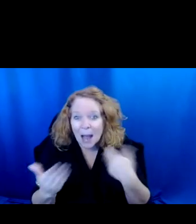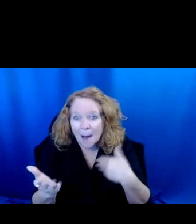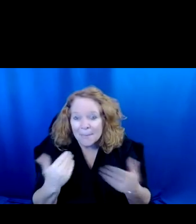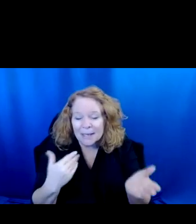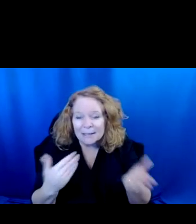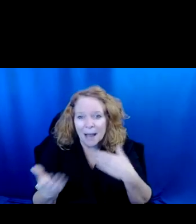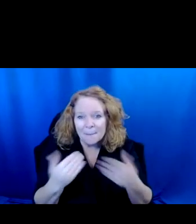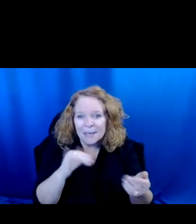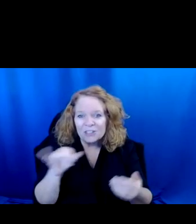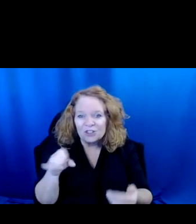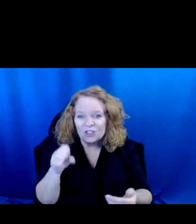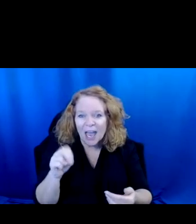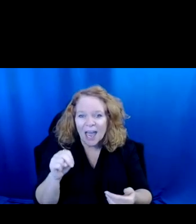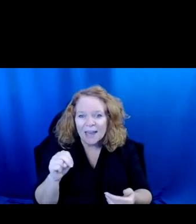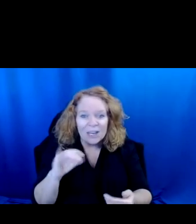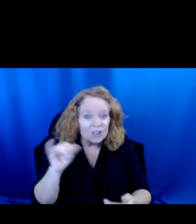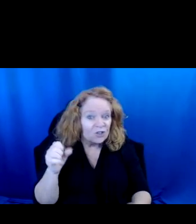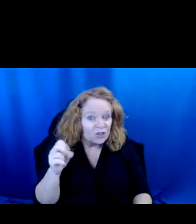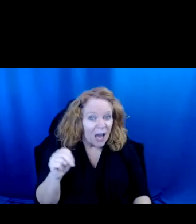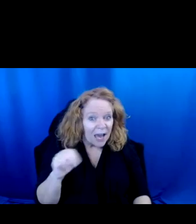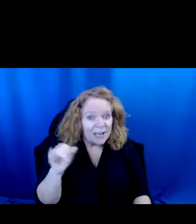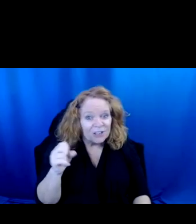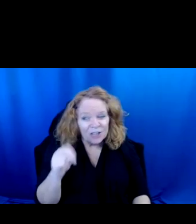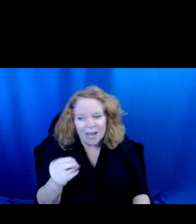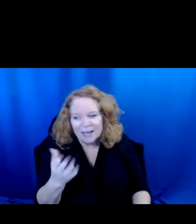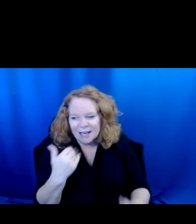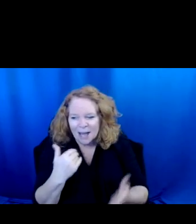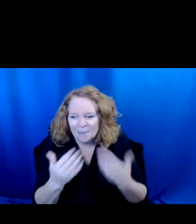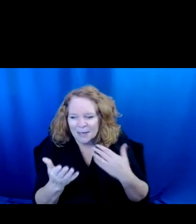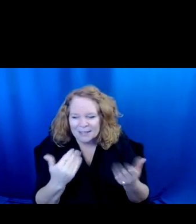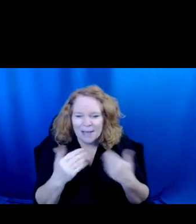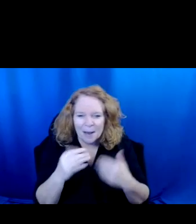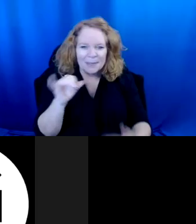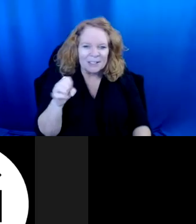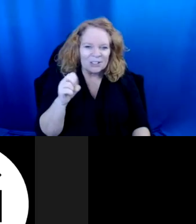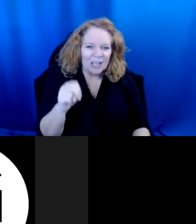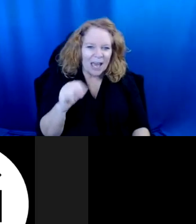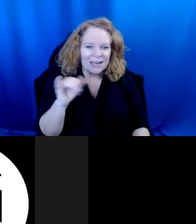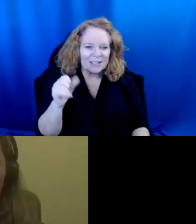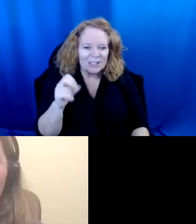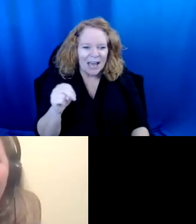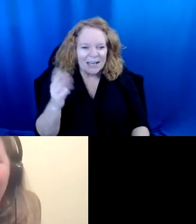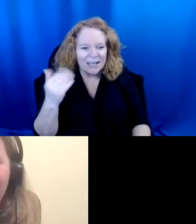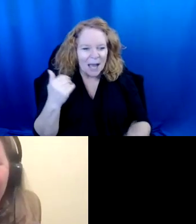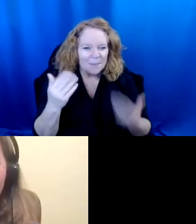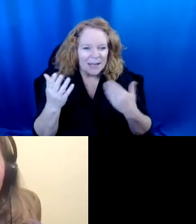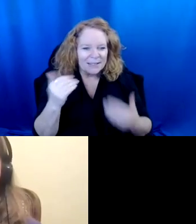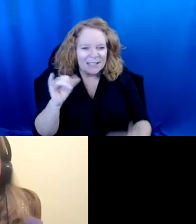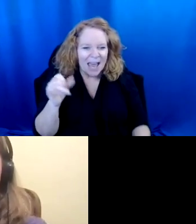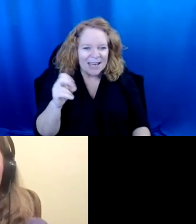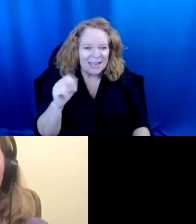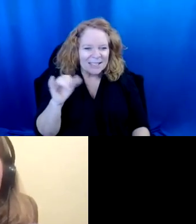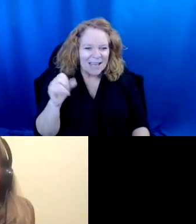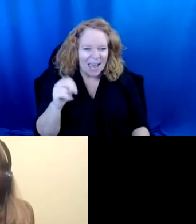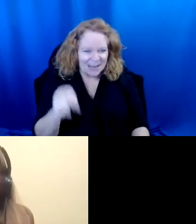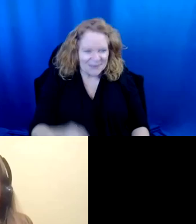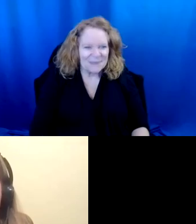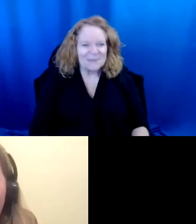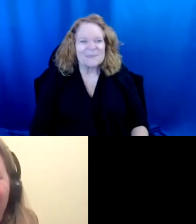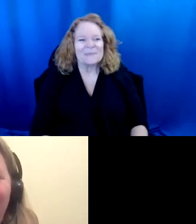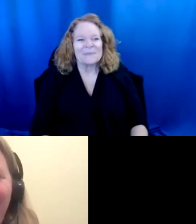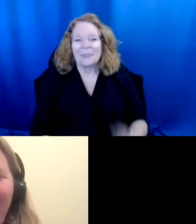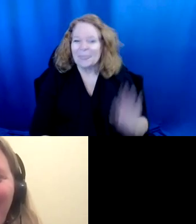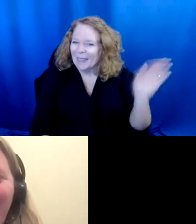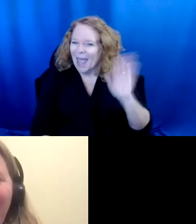in, come in, Jen. Jen, Jen. Come in, come in, Jenity, Jen. Jen, Jen, Jenity, Jen.